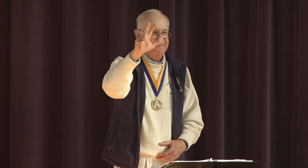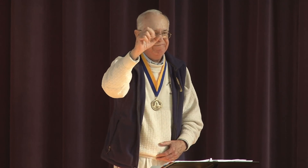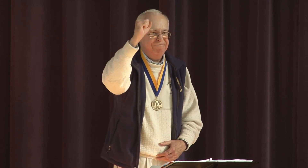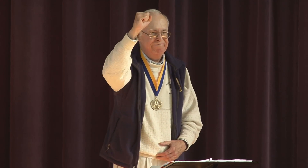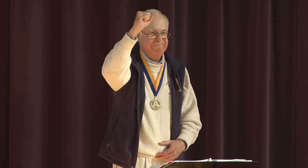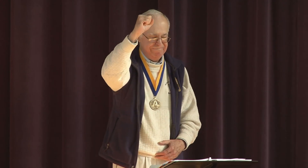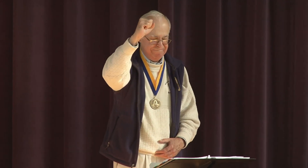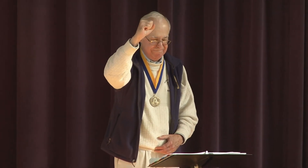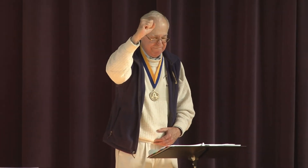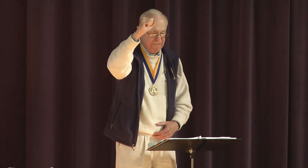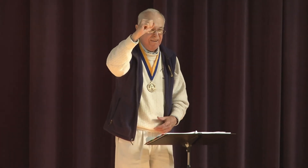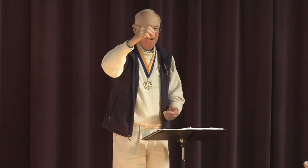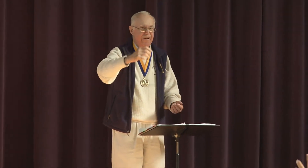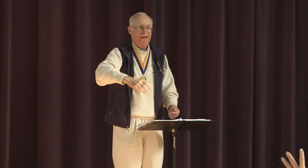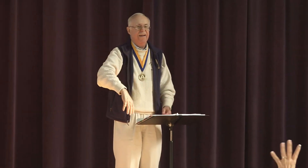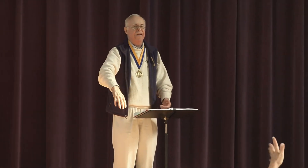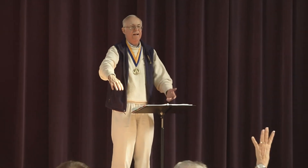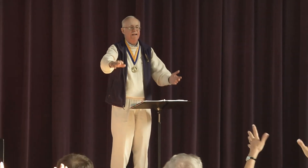been given to the class of 1963.